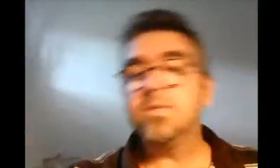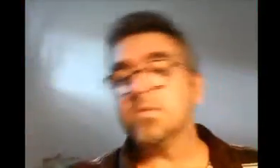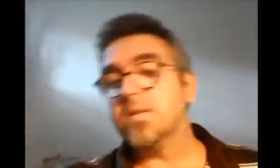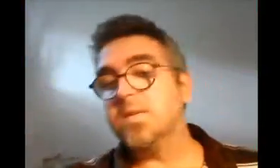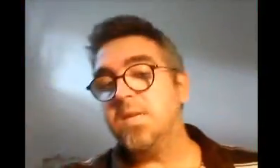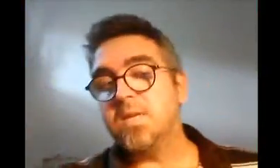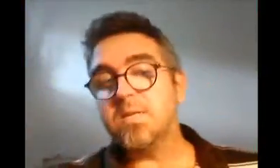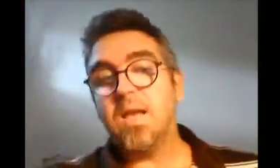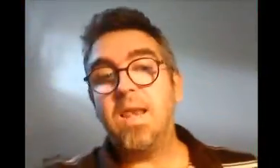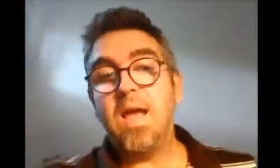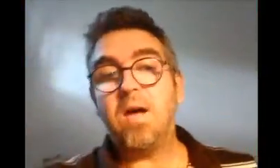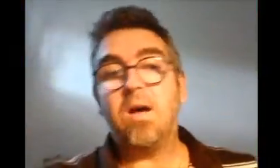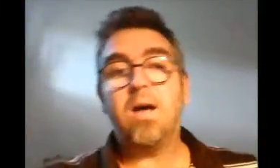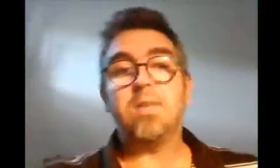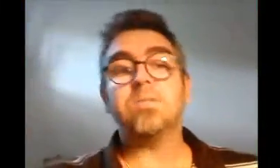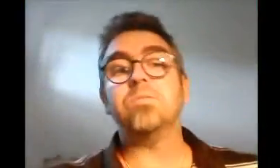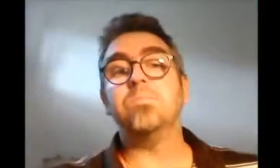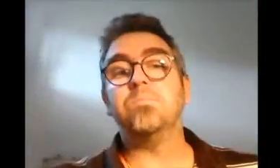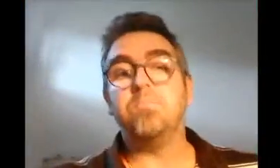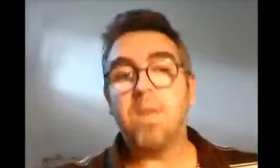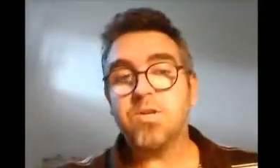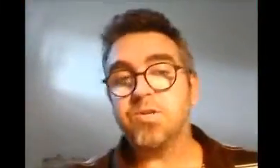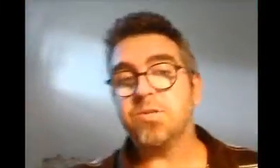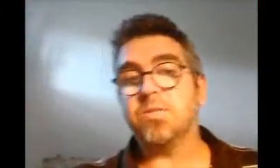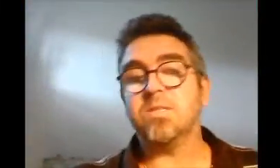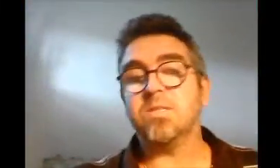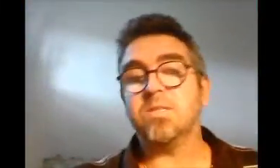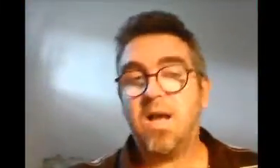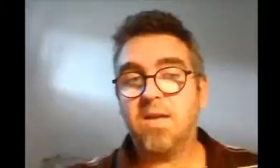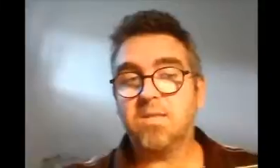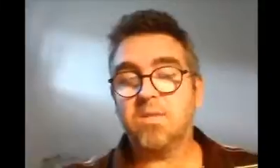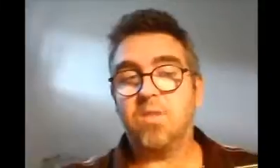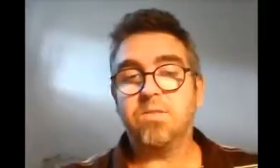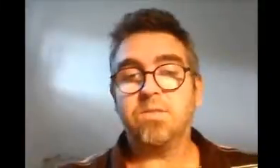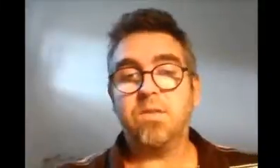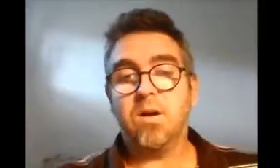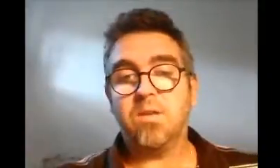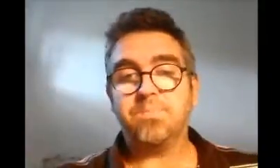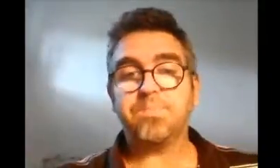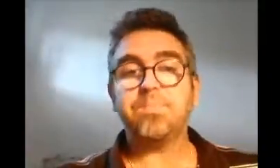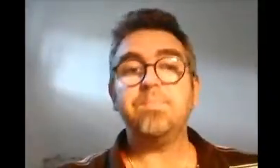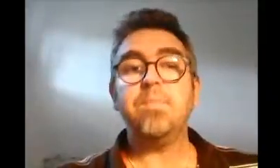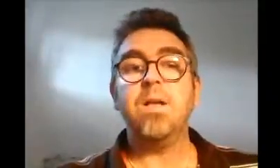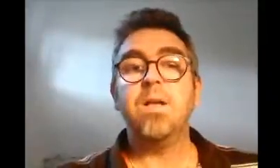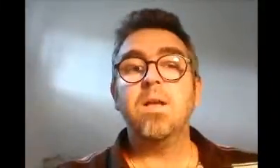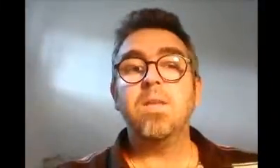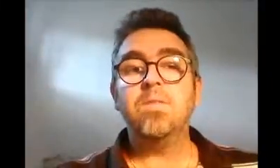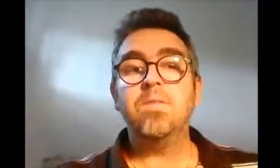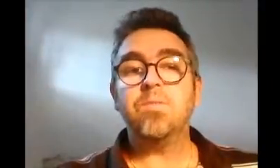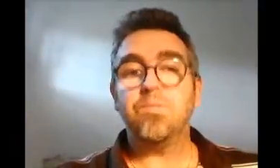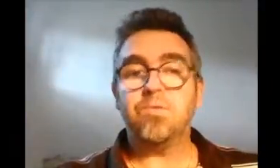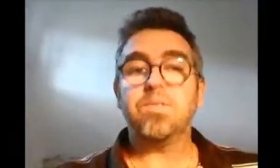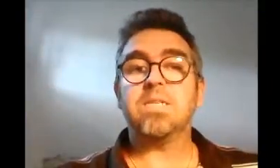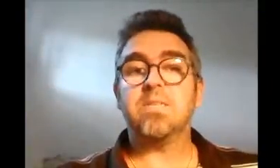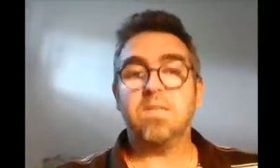Recent techniques allow us to measure the size of a star even for